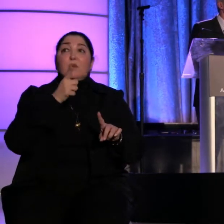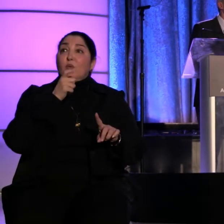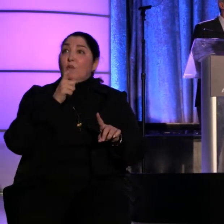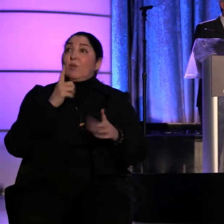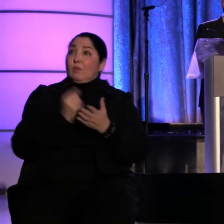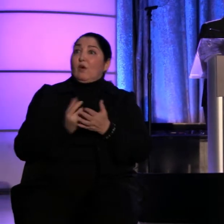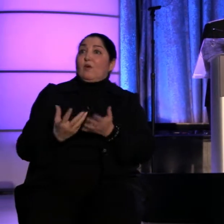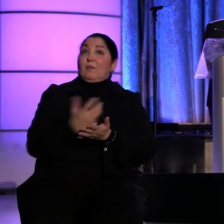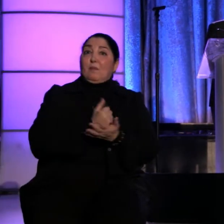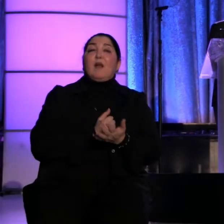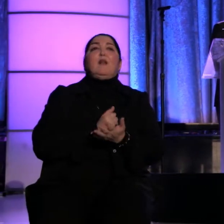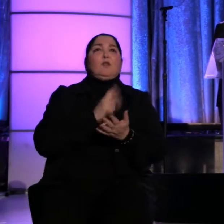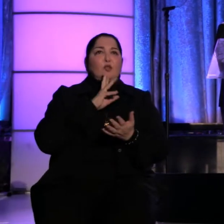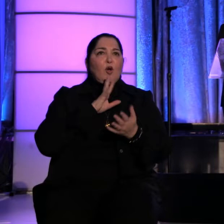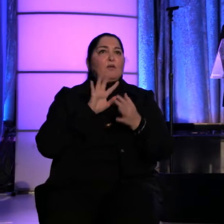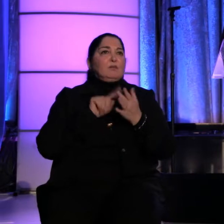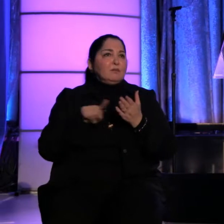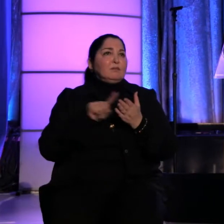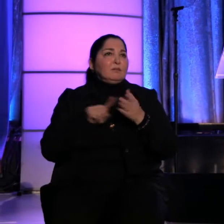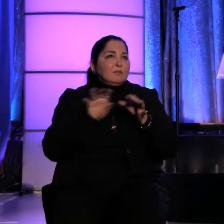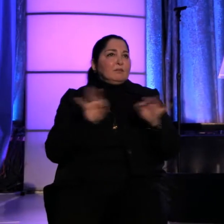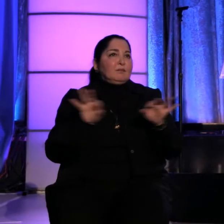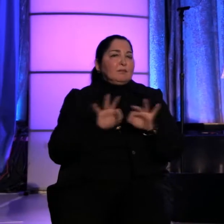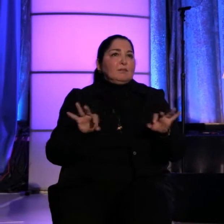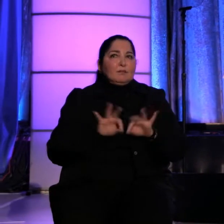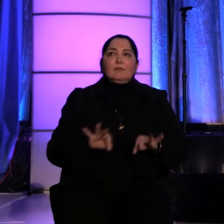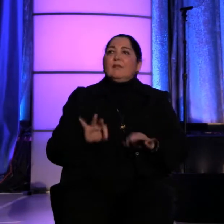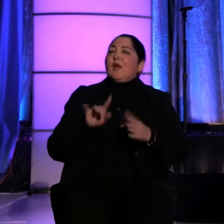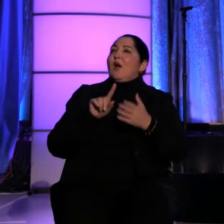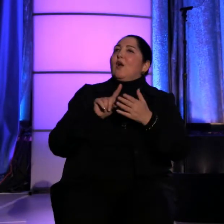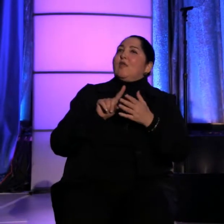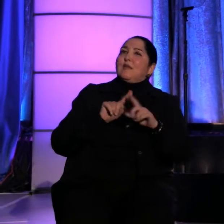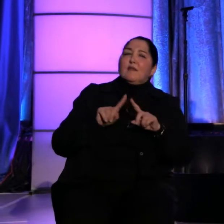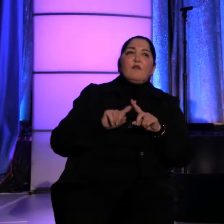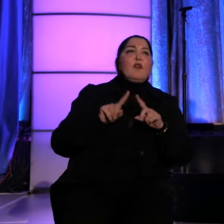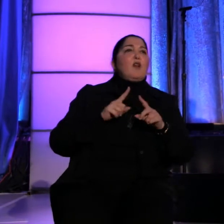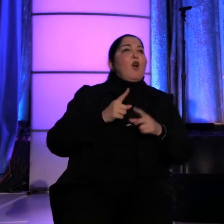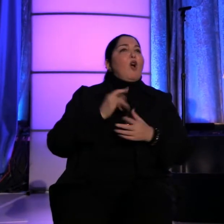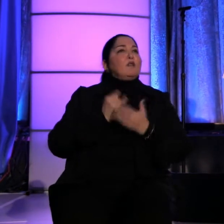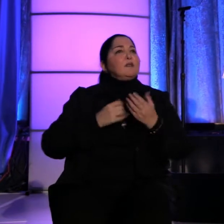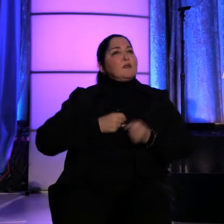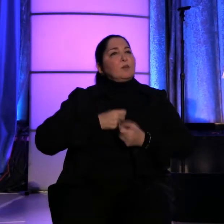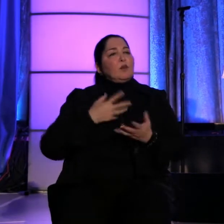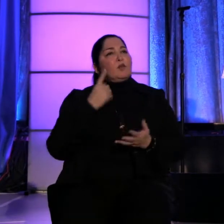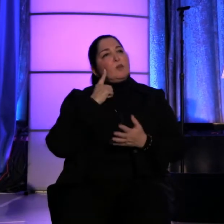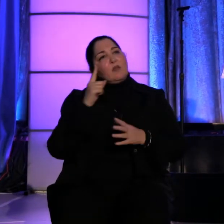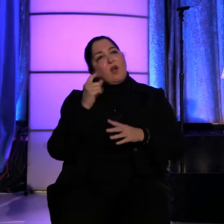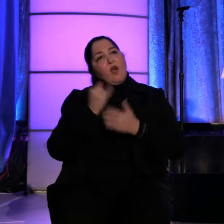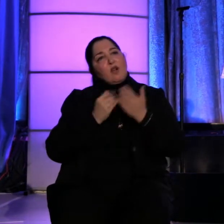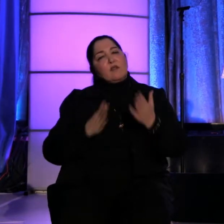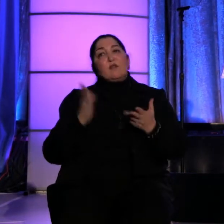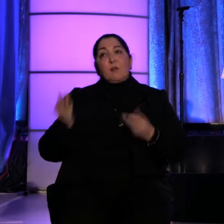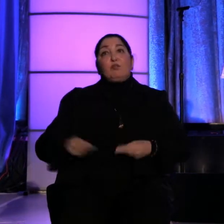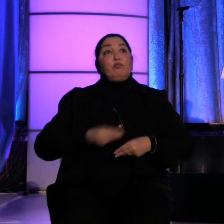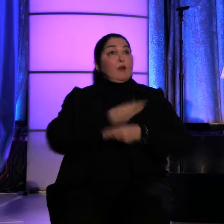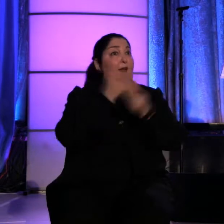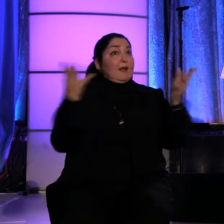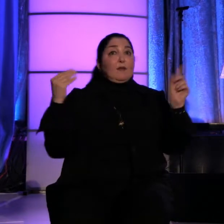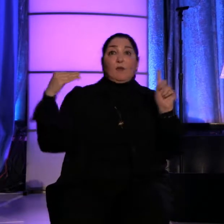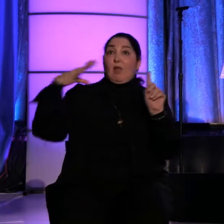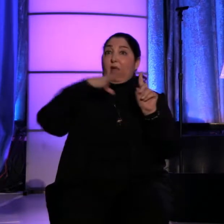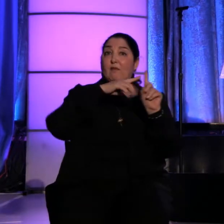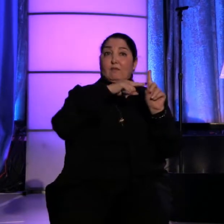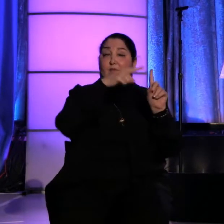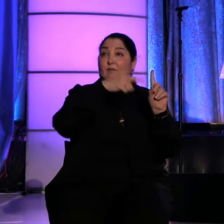that. Exploring the nature and range of artistic expression with artists and bringing it to light through